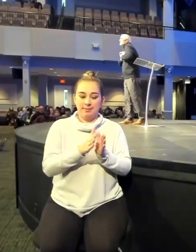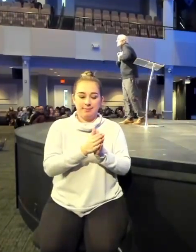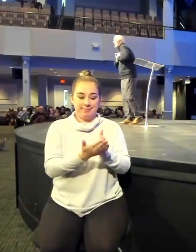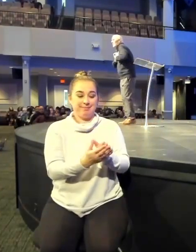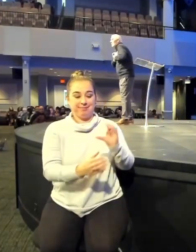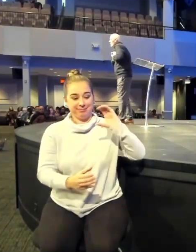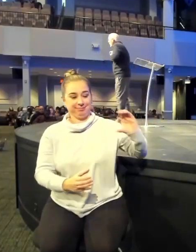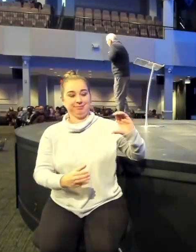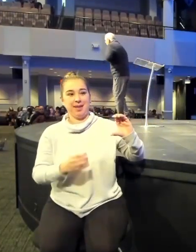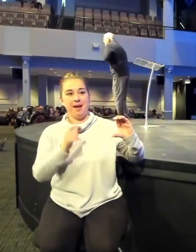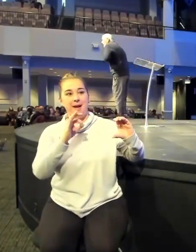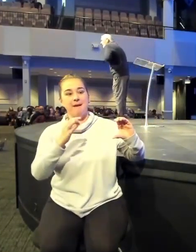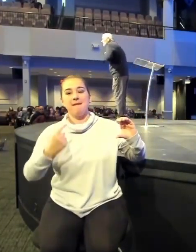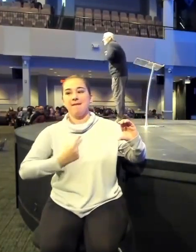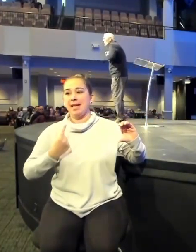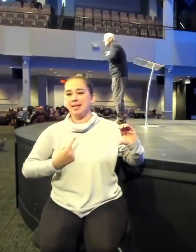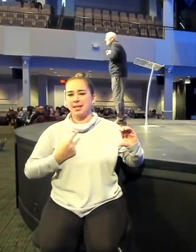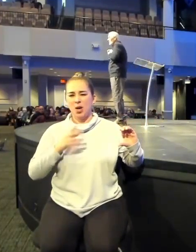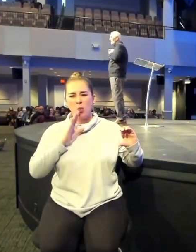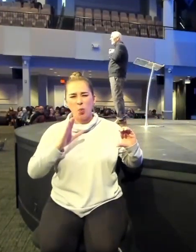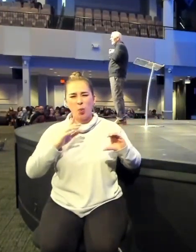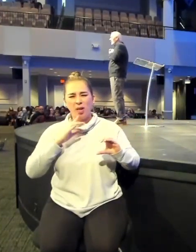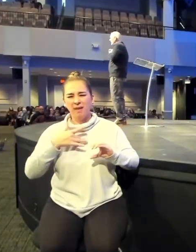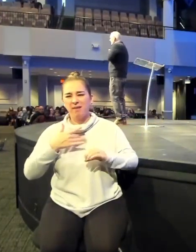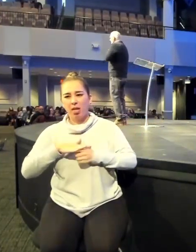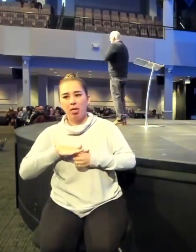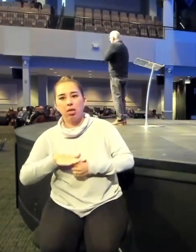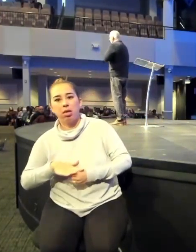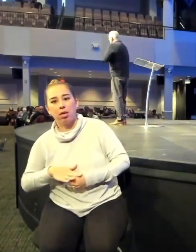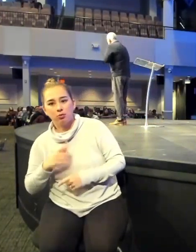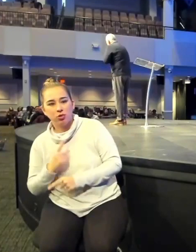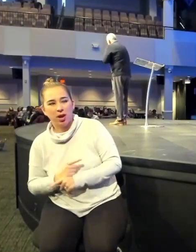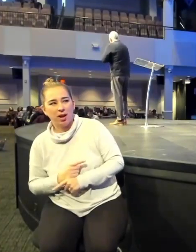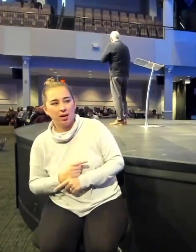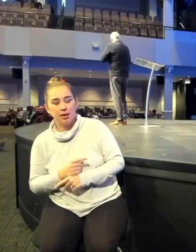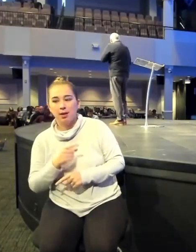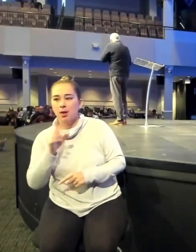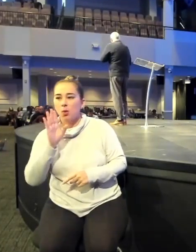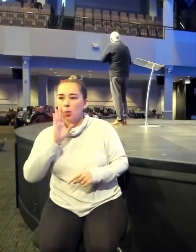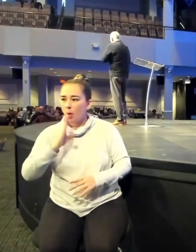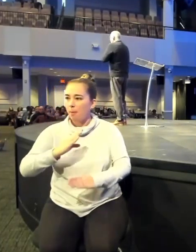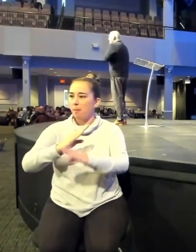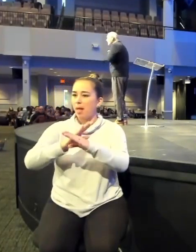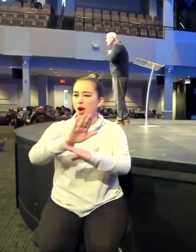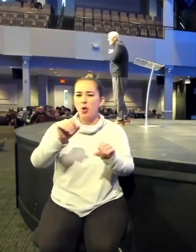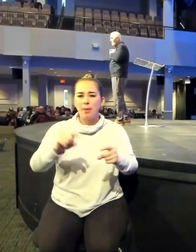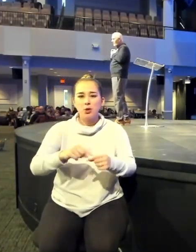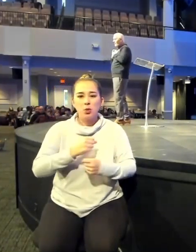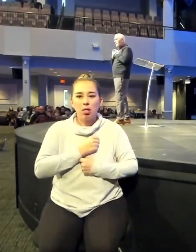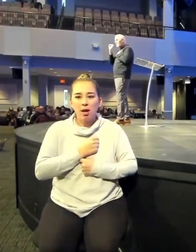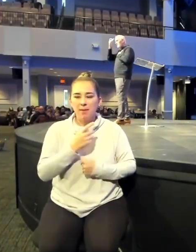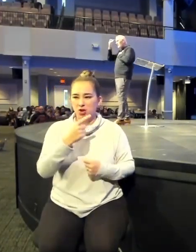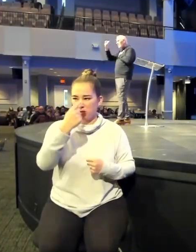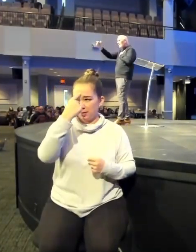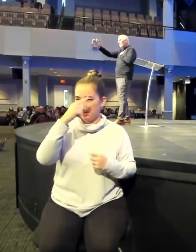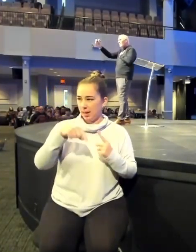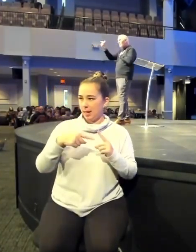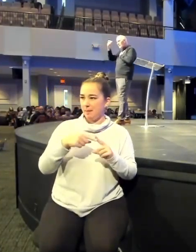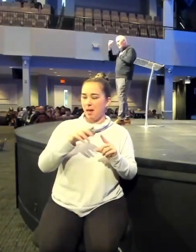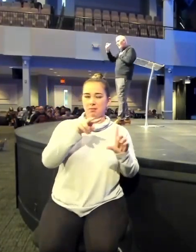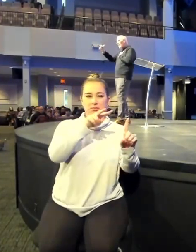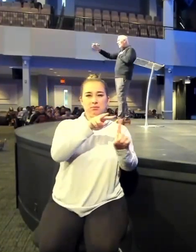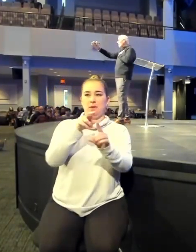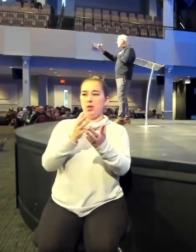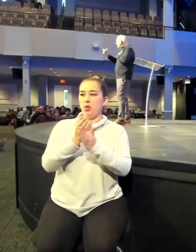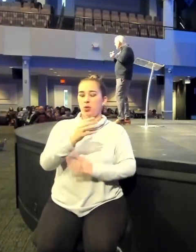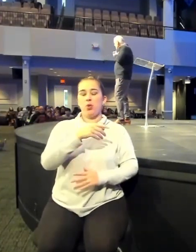around inside of you, would it weigh you down? Of course it would. Would it hinder your capacity to love? Of course it would. Because you're viewing people